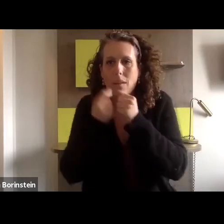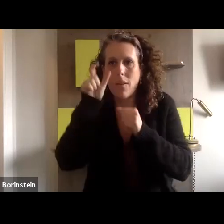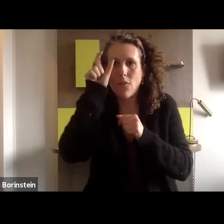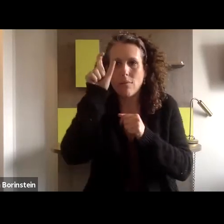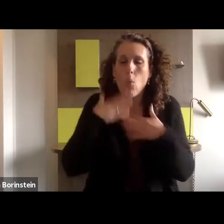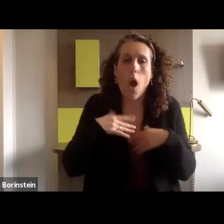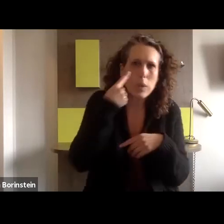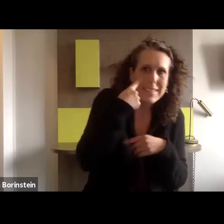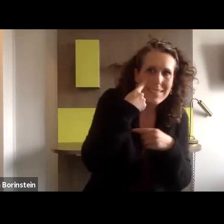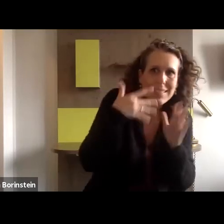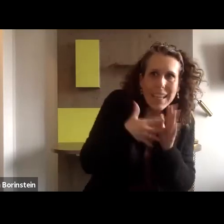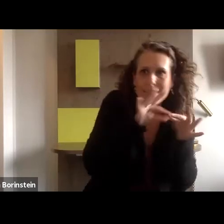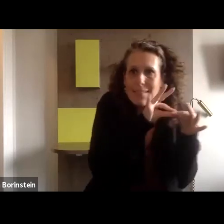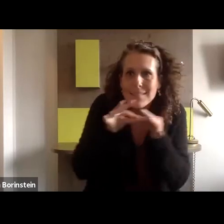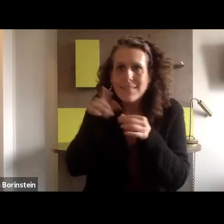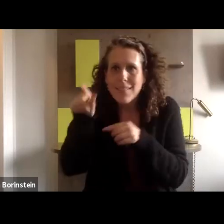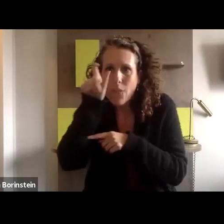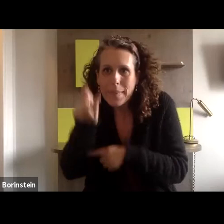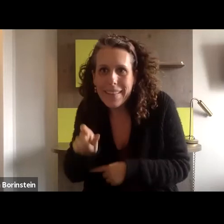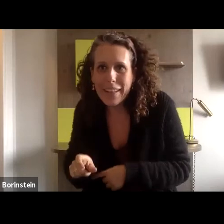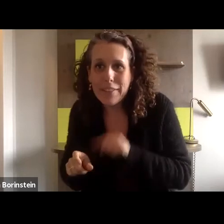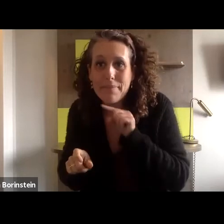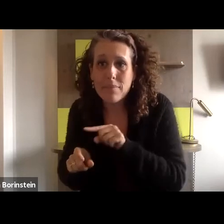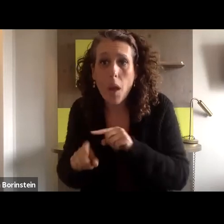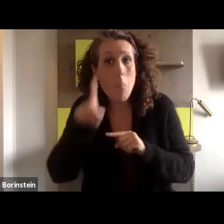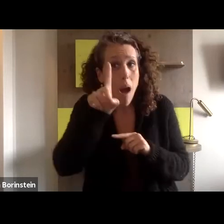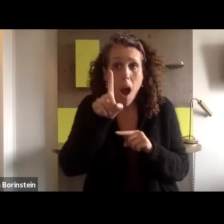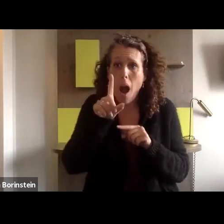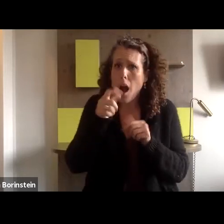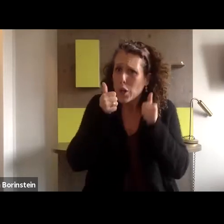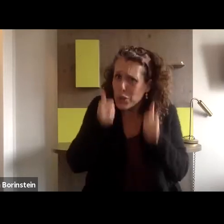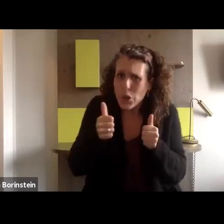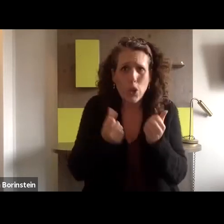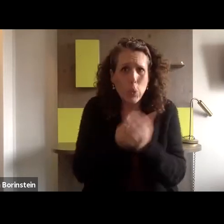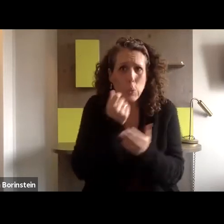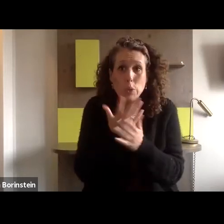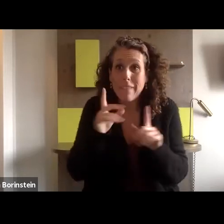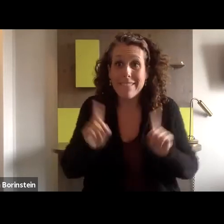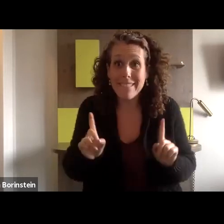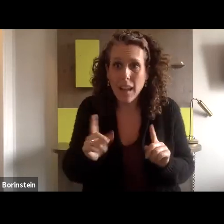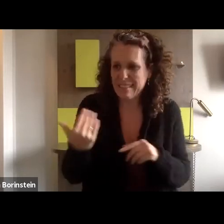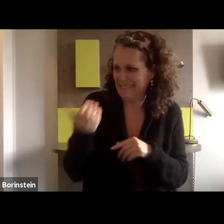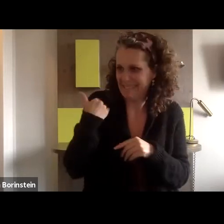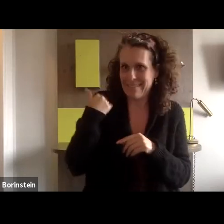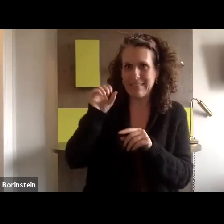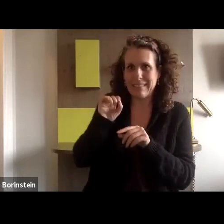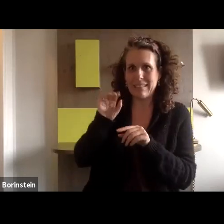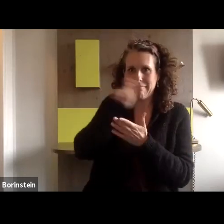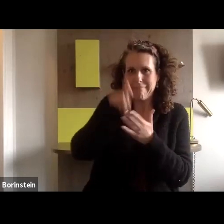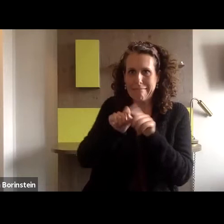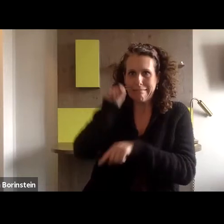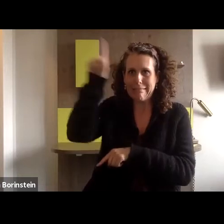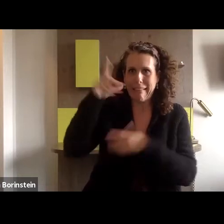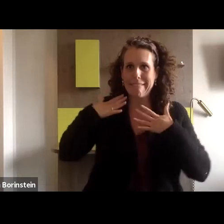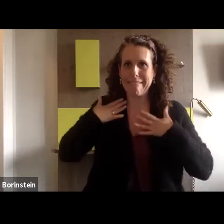testing. That's the good news. We just applied for funding to set up a learner corpus. So we